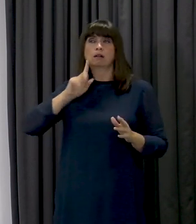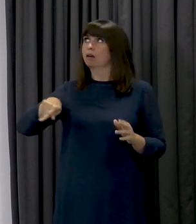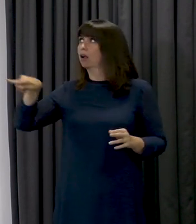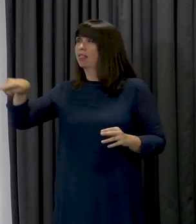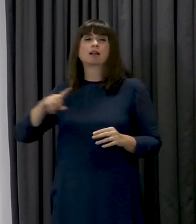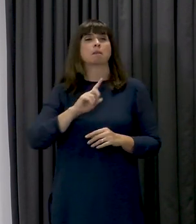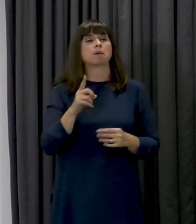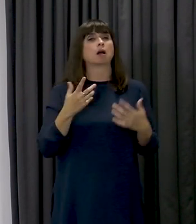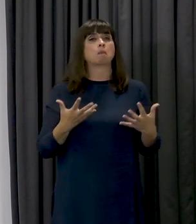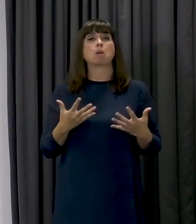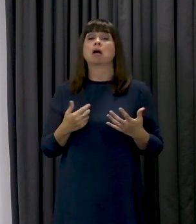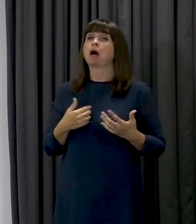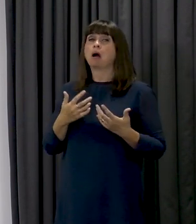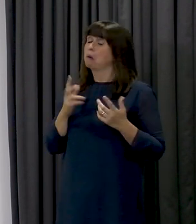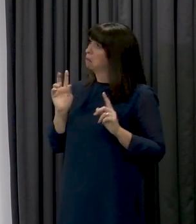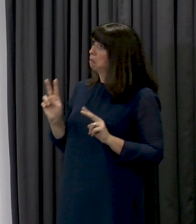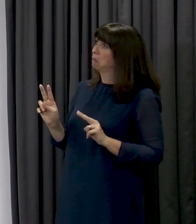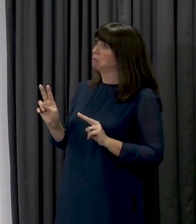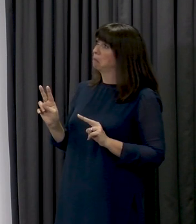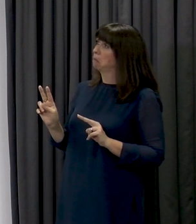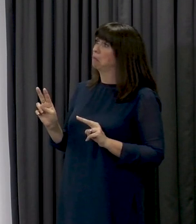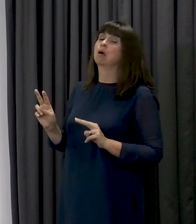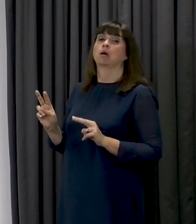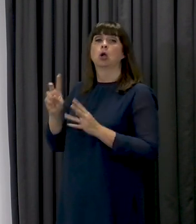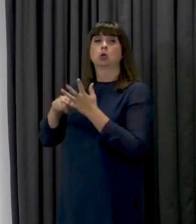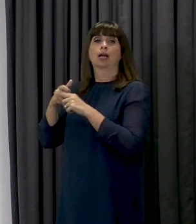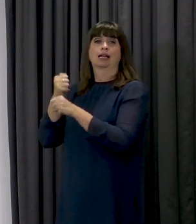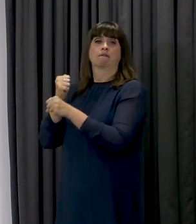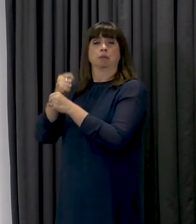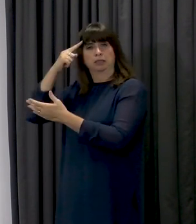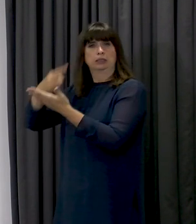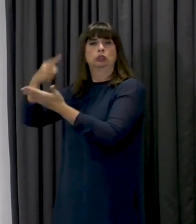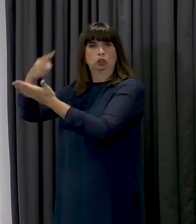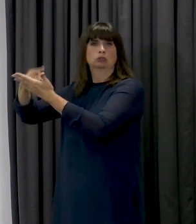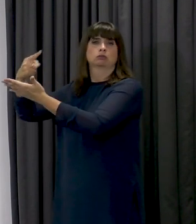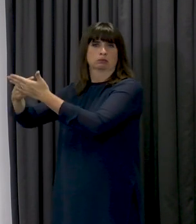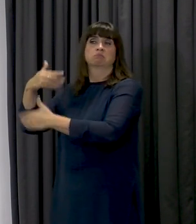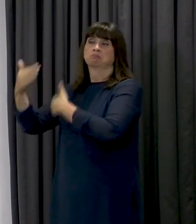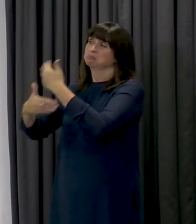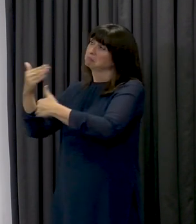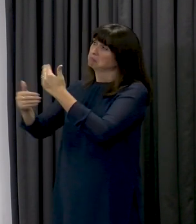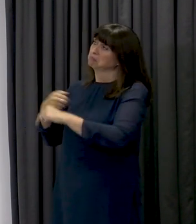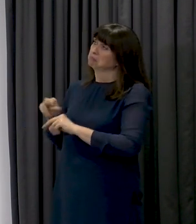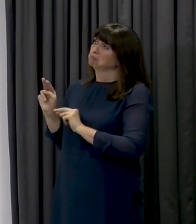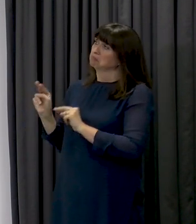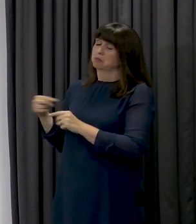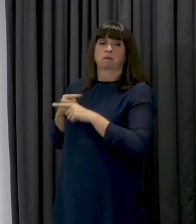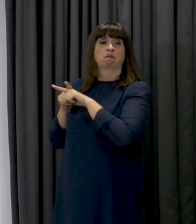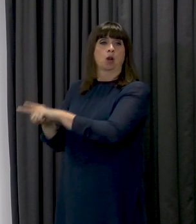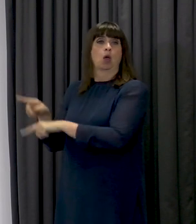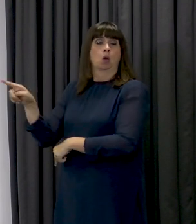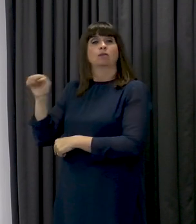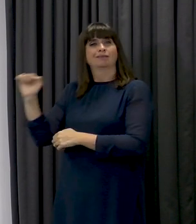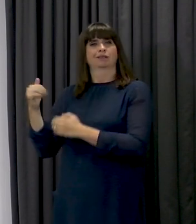we follow what the UK government decides in this area, because they have the information, they have